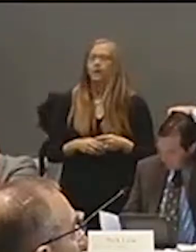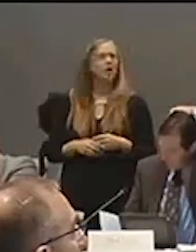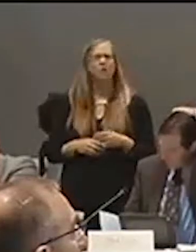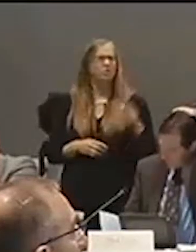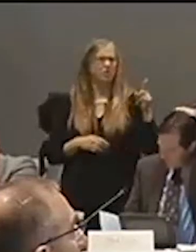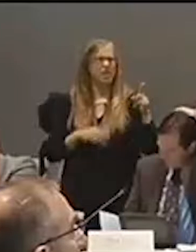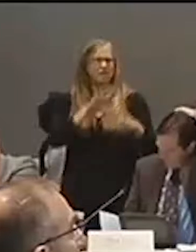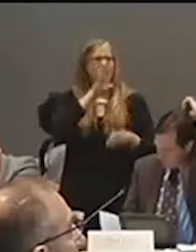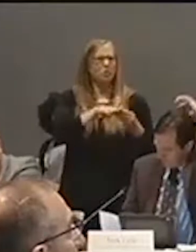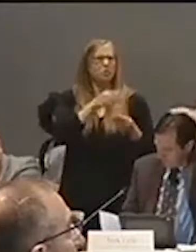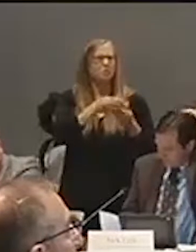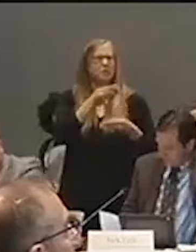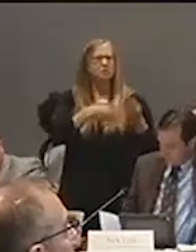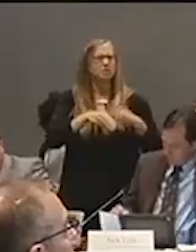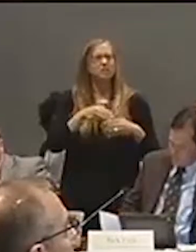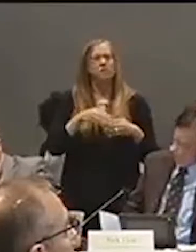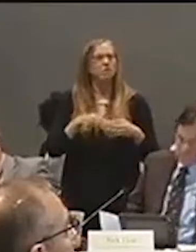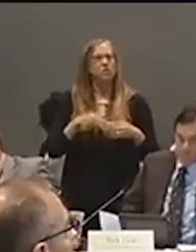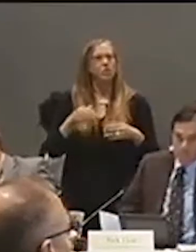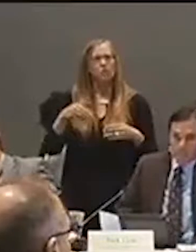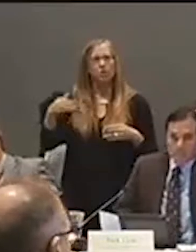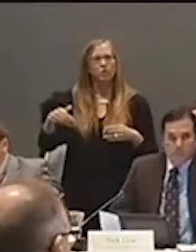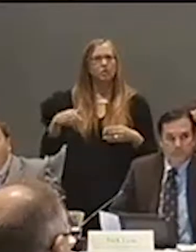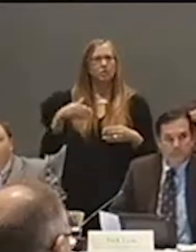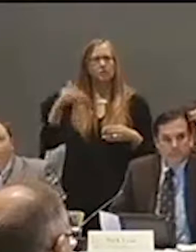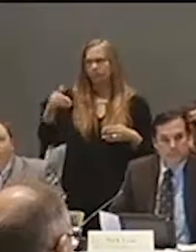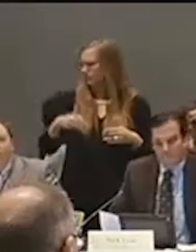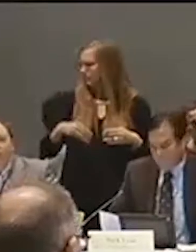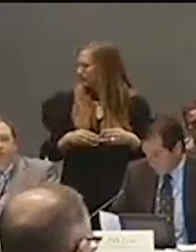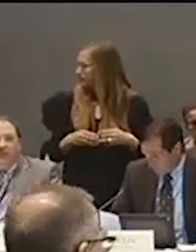that's the total budget one, but the